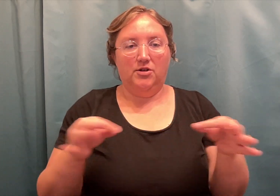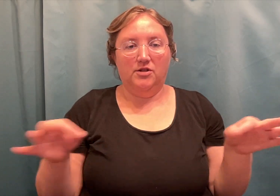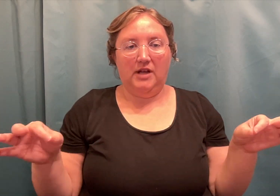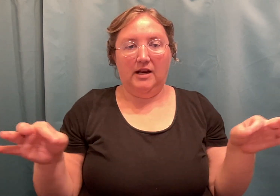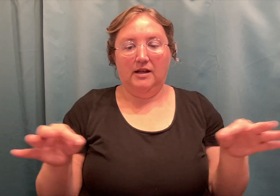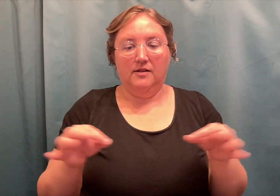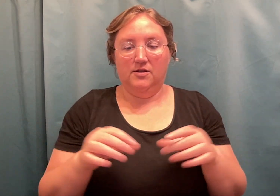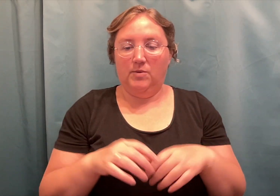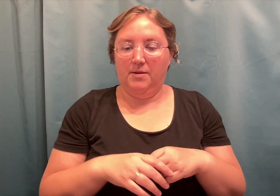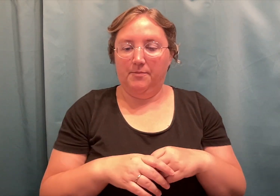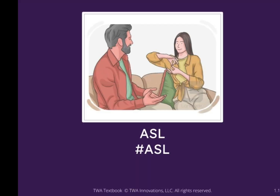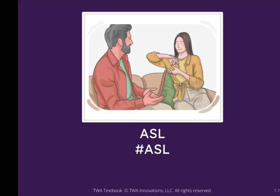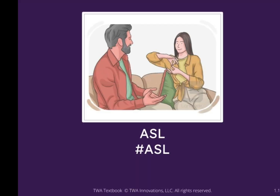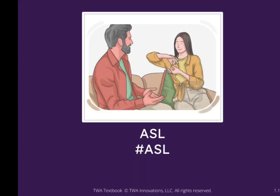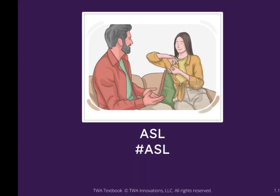instructors signing it this way.